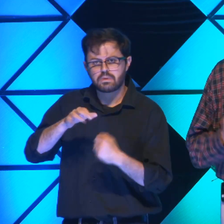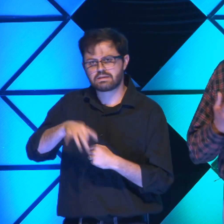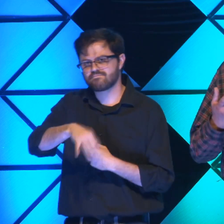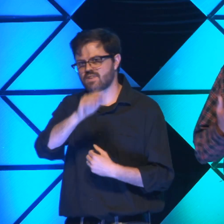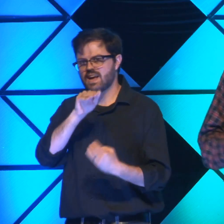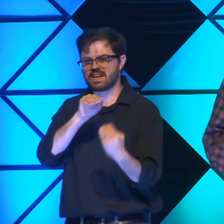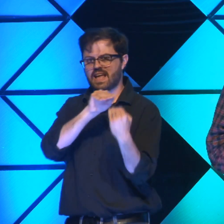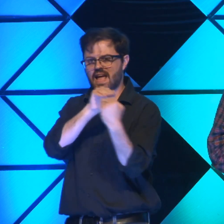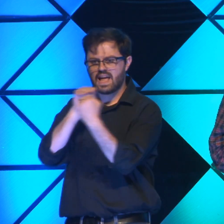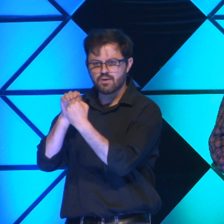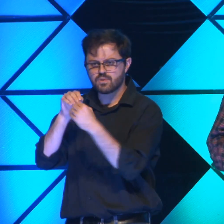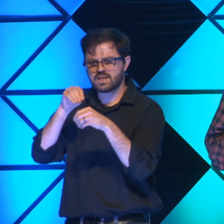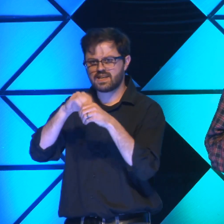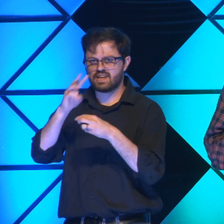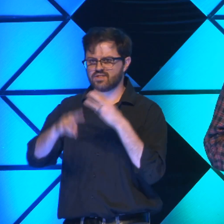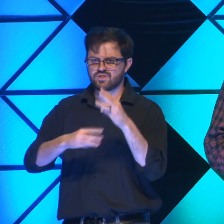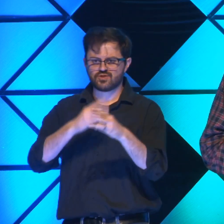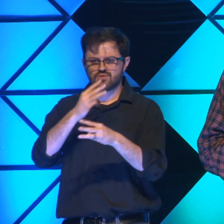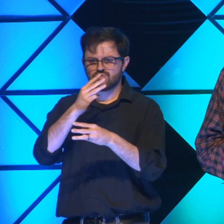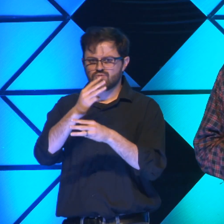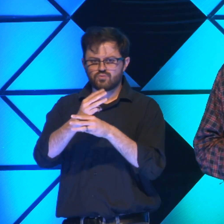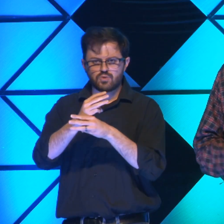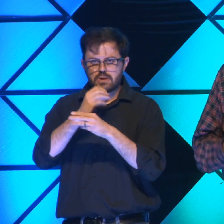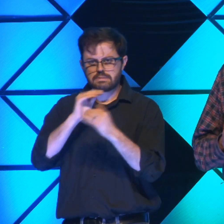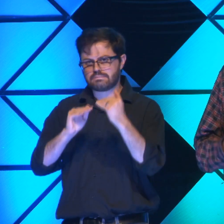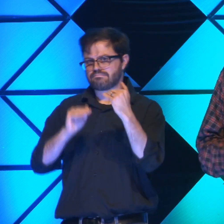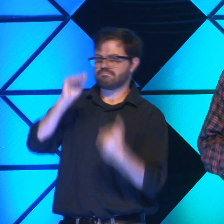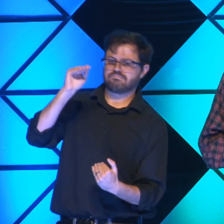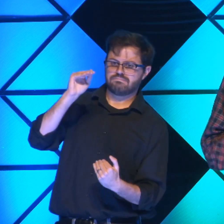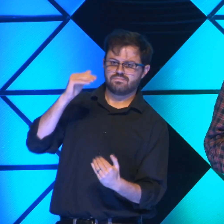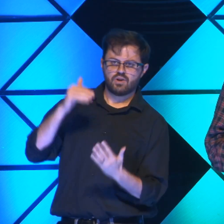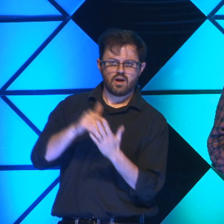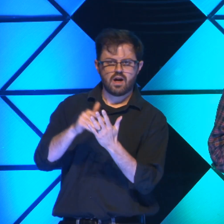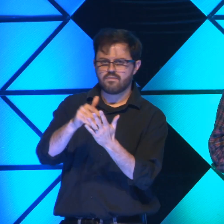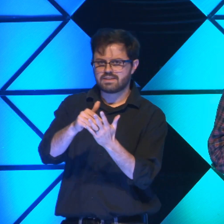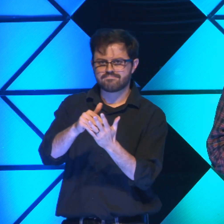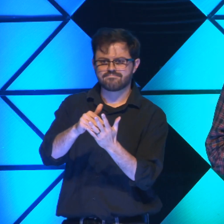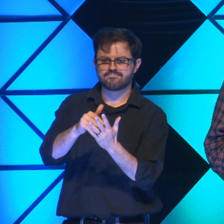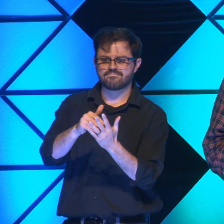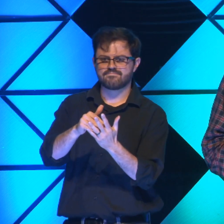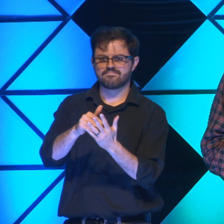equity in a world that offers a varying degree of freedom, I pray